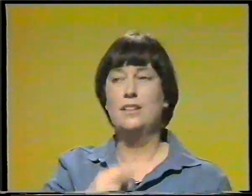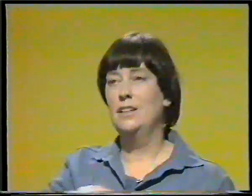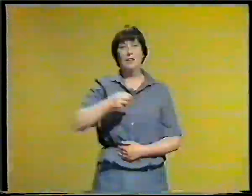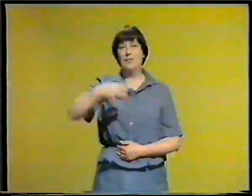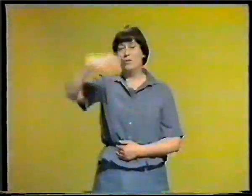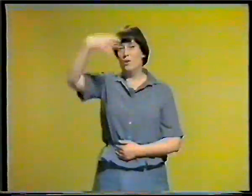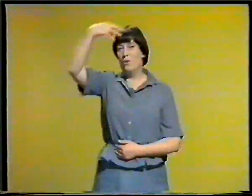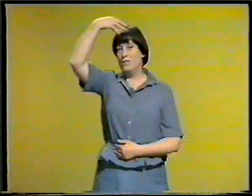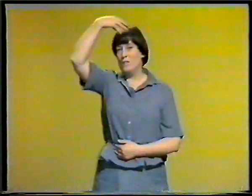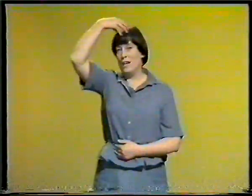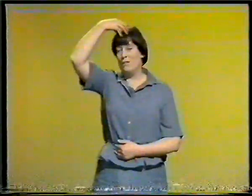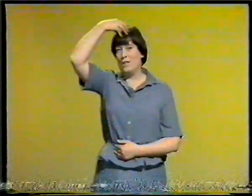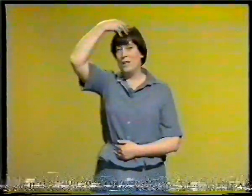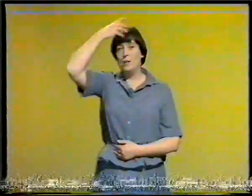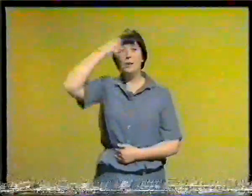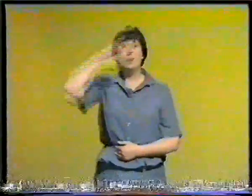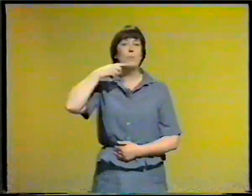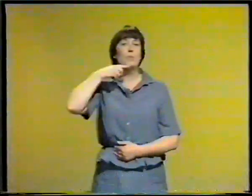And then you can go on to have the prince.